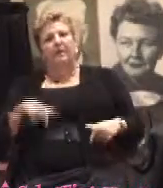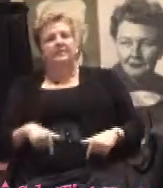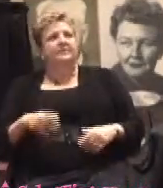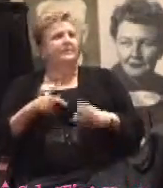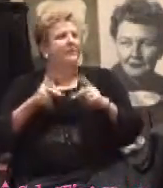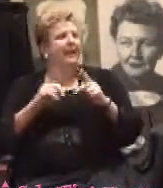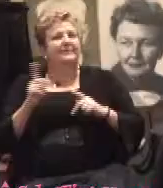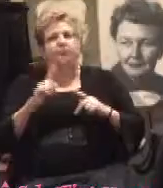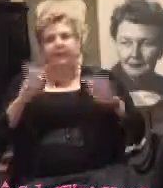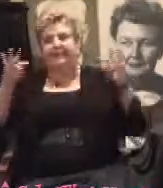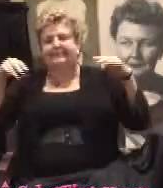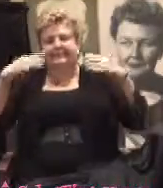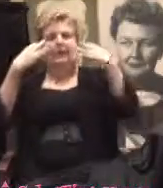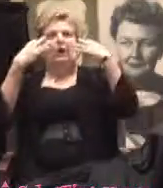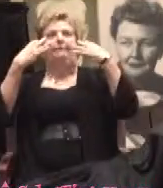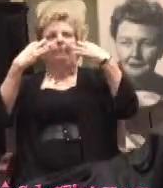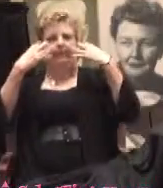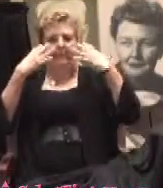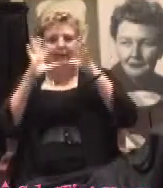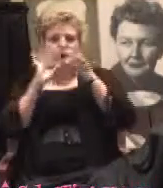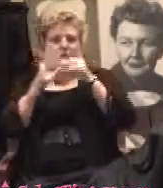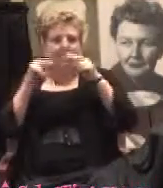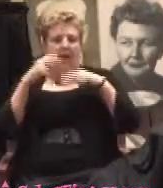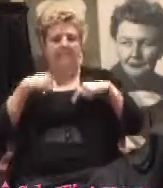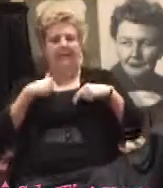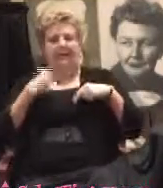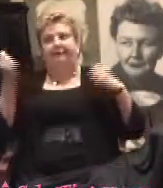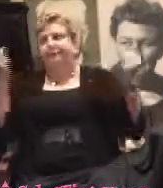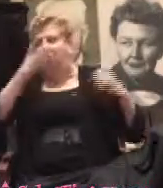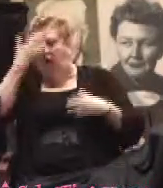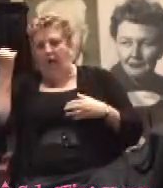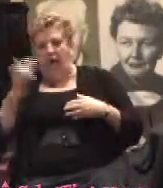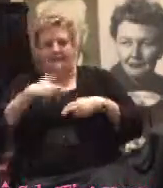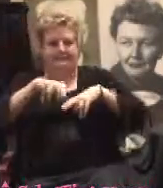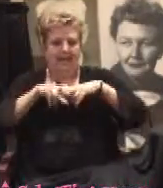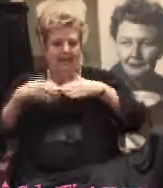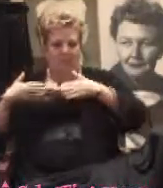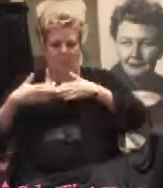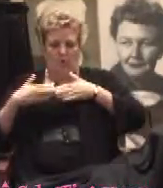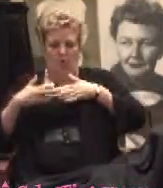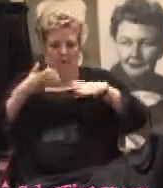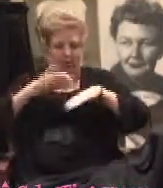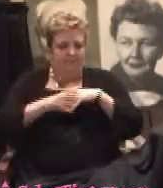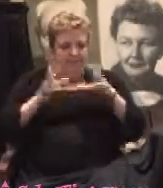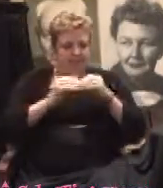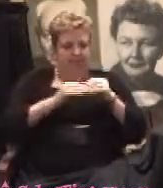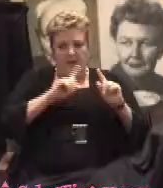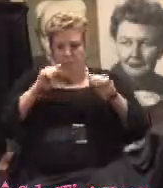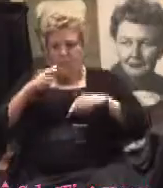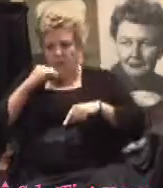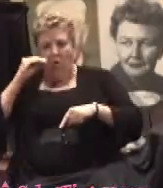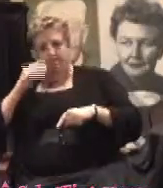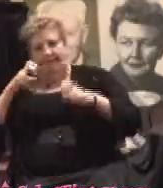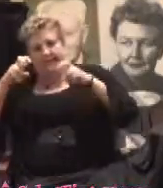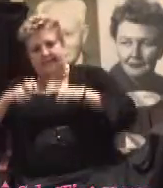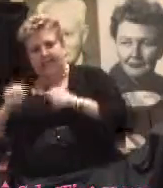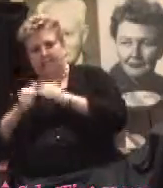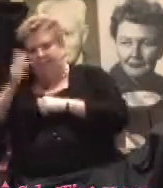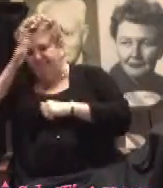I forgot, you know. And I sat in the corner, and as the meeting was over, I went home and I sat with my father and I talked to him for a while. I started getting very